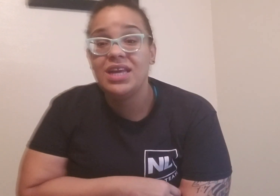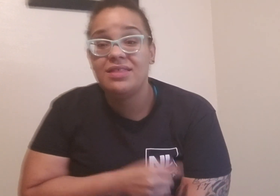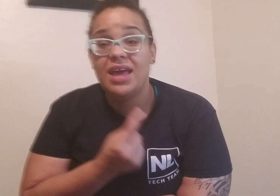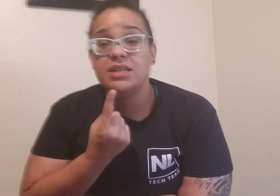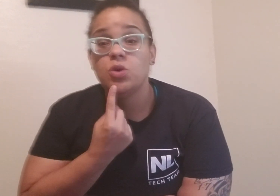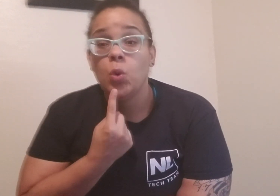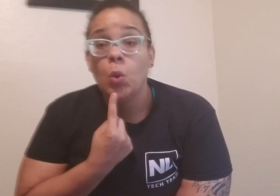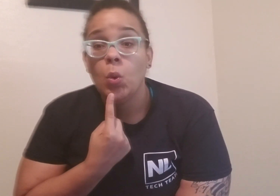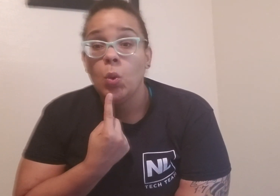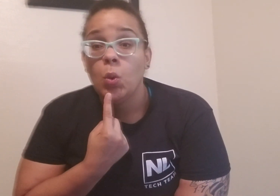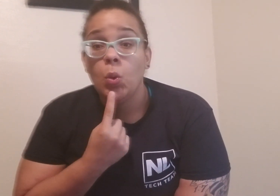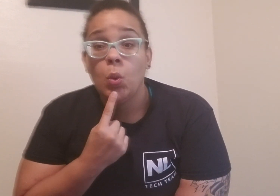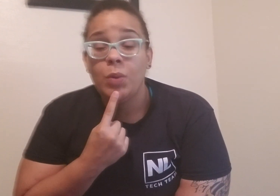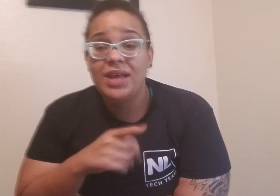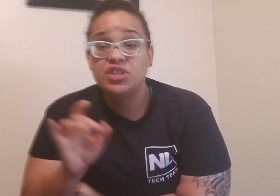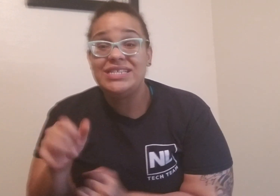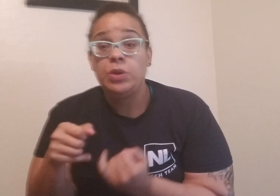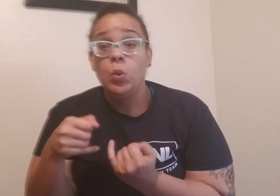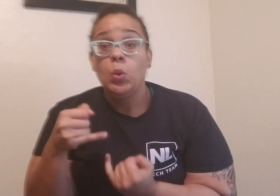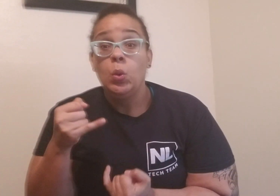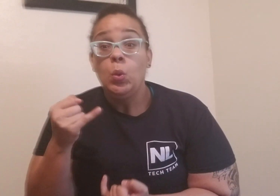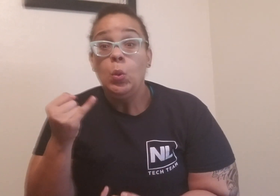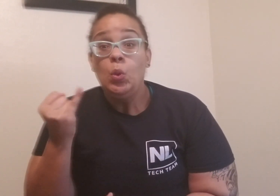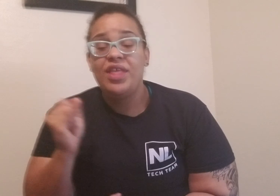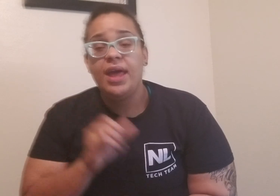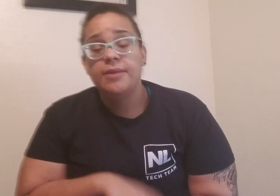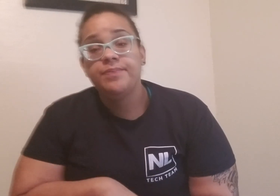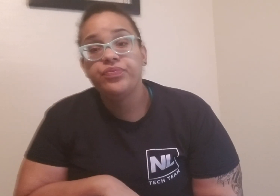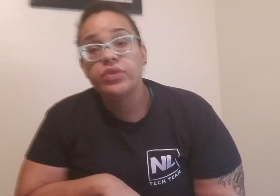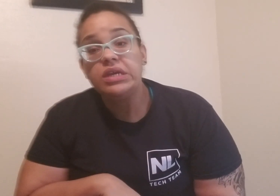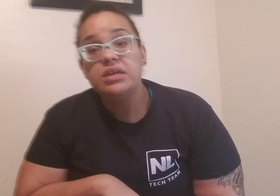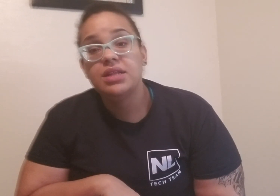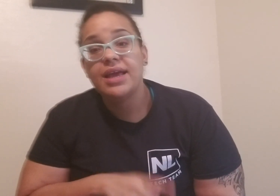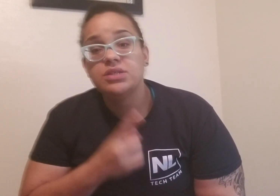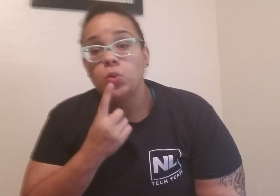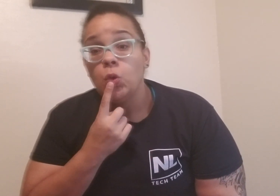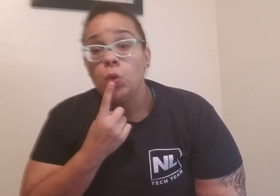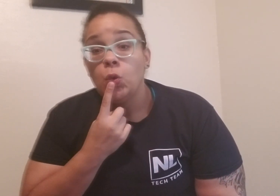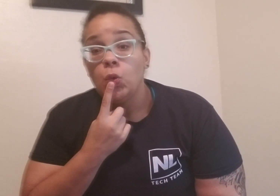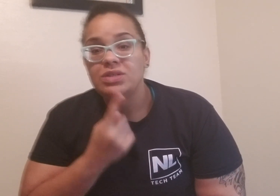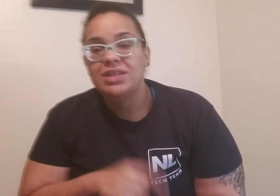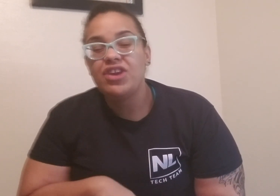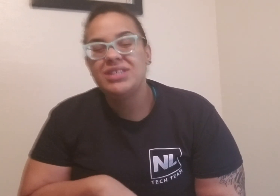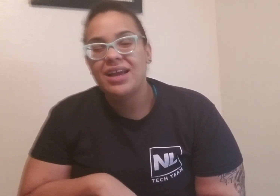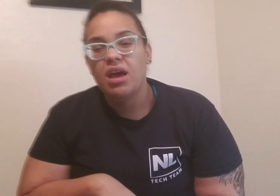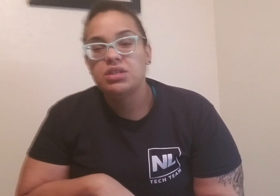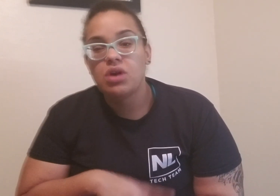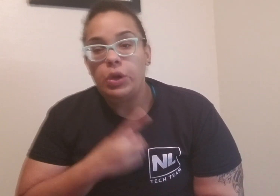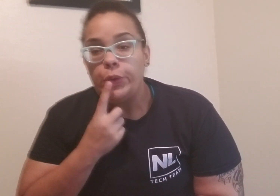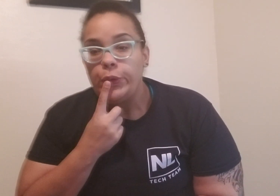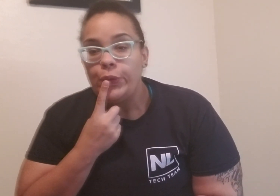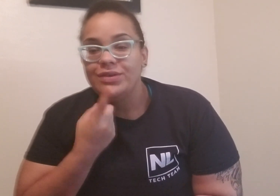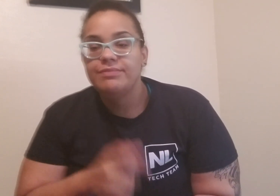thin, it's because she's thin. Like it's like you're sucking on a straw. So